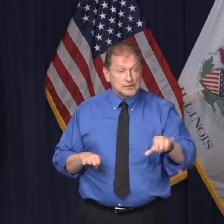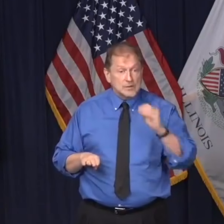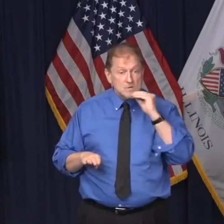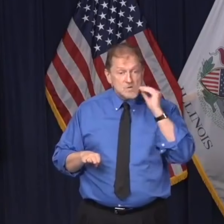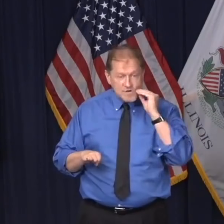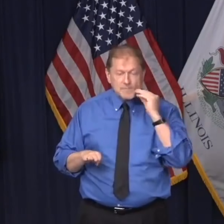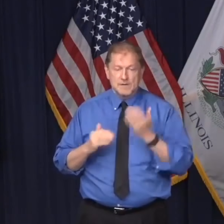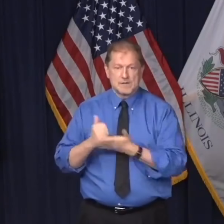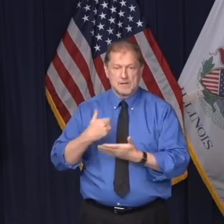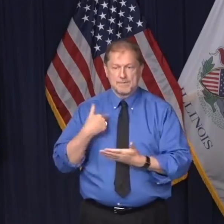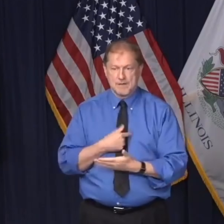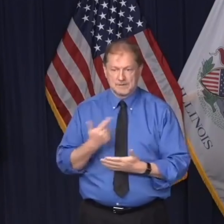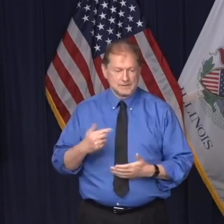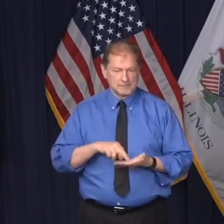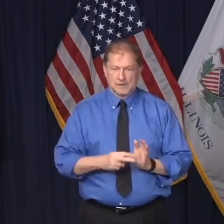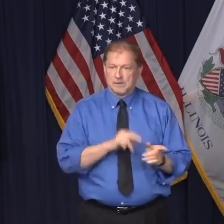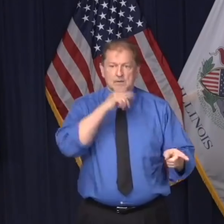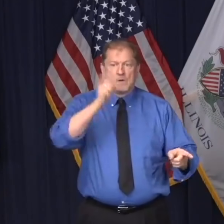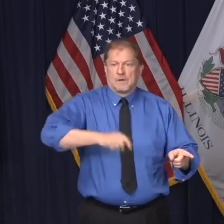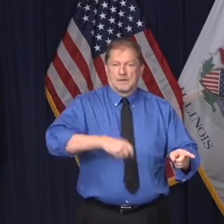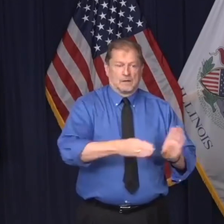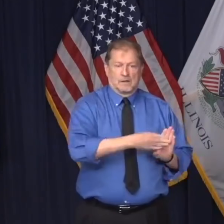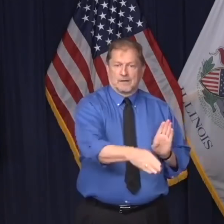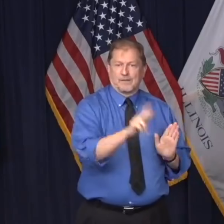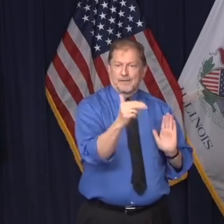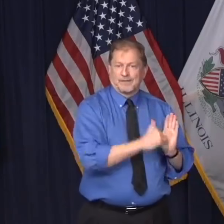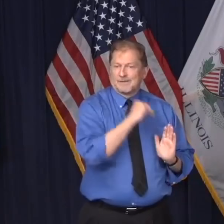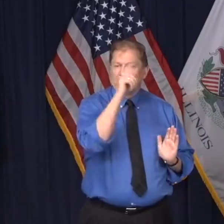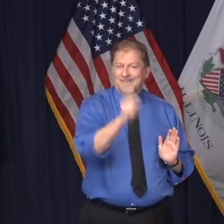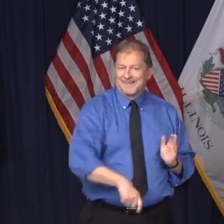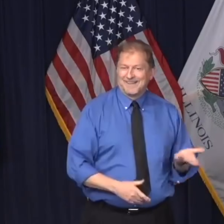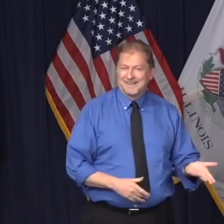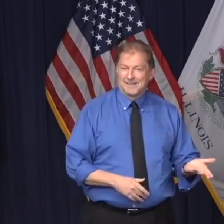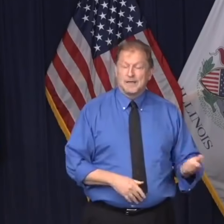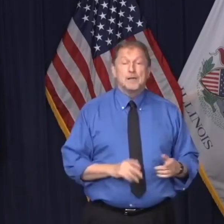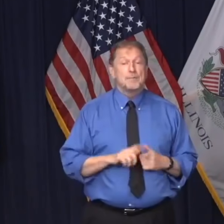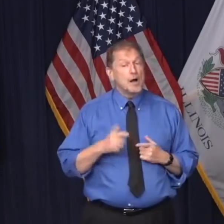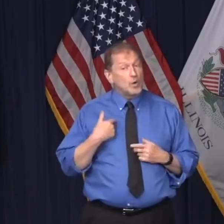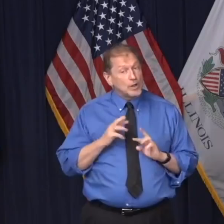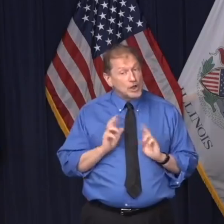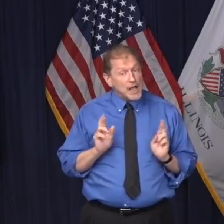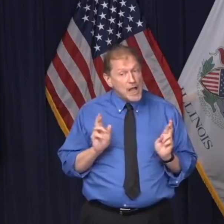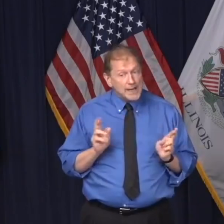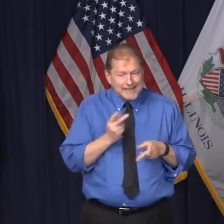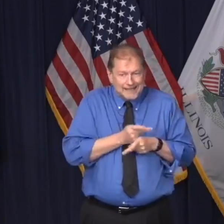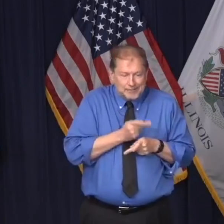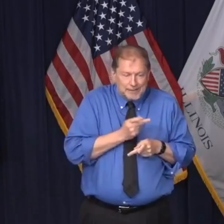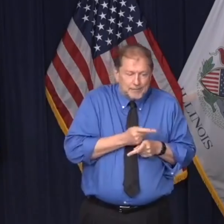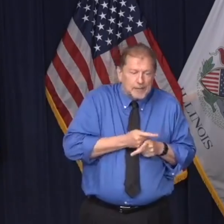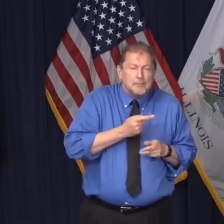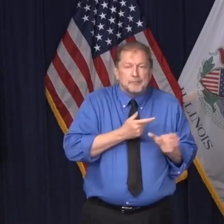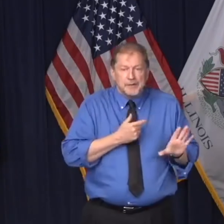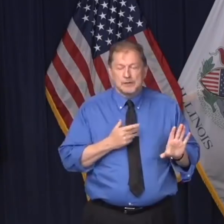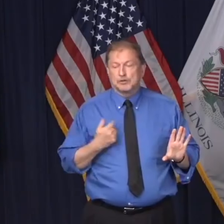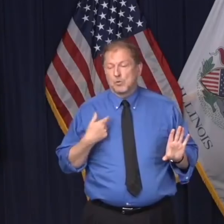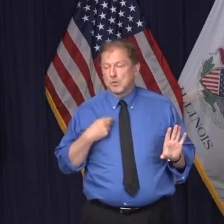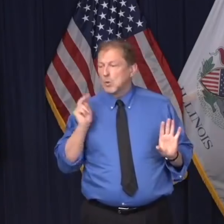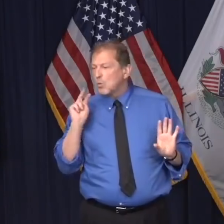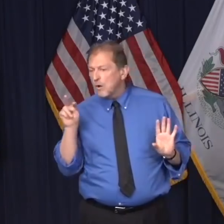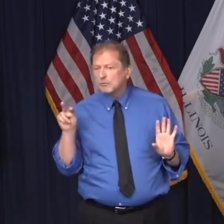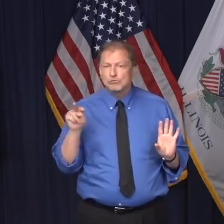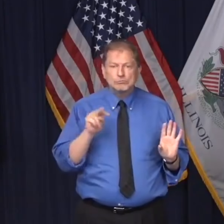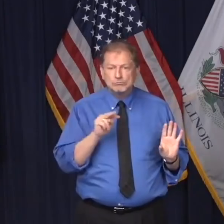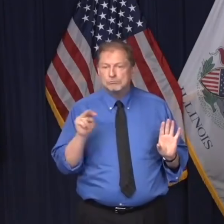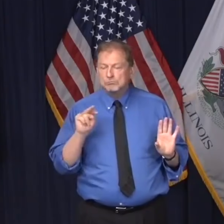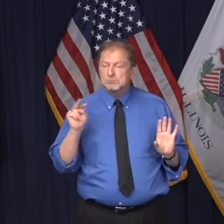rules. But you know, we need to be ready. We just don't know. And so I think we have to watch and see what the infection rates are,